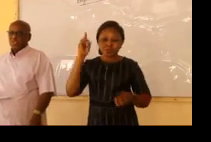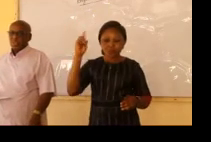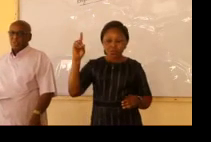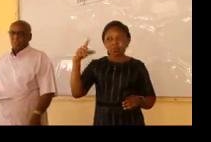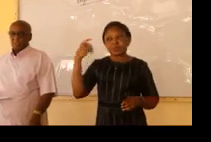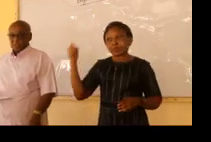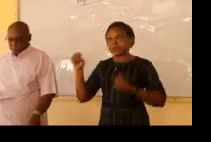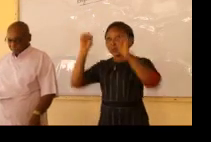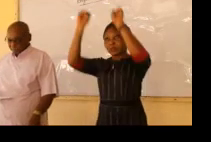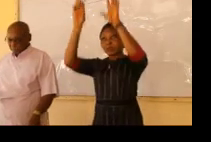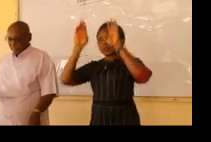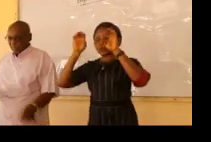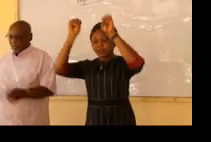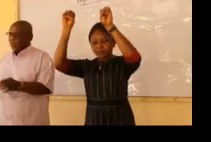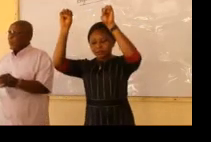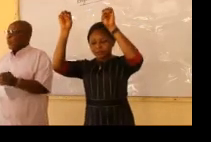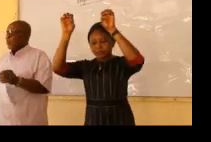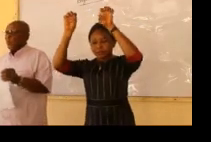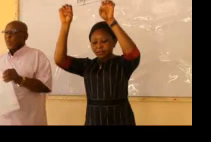wants to know